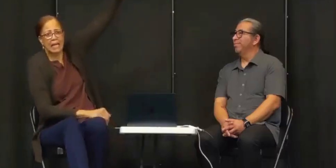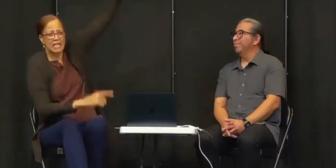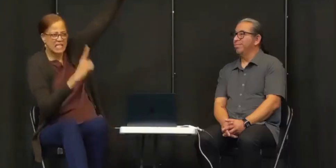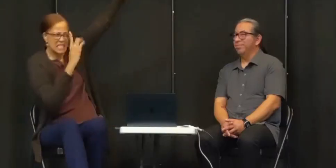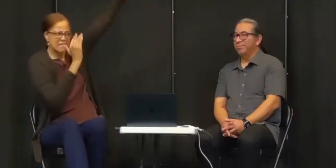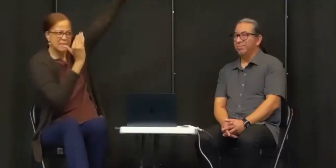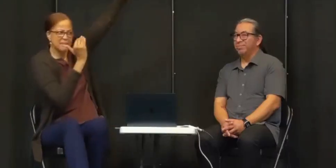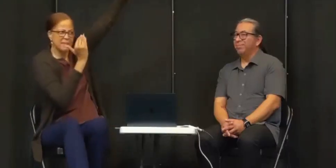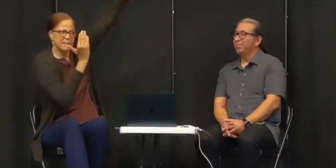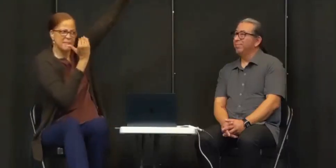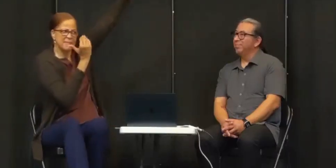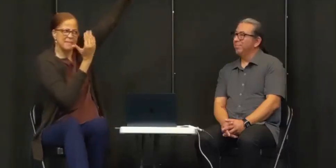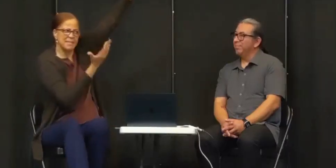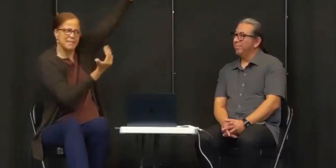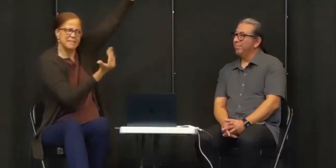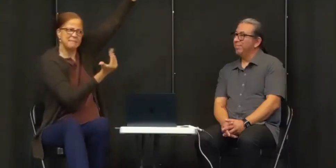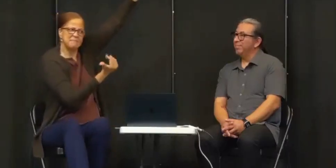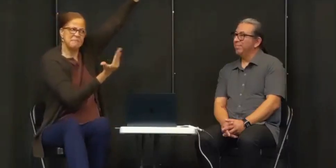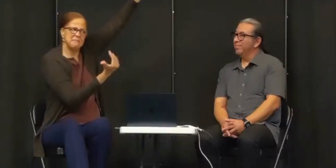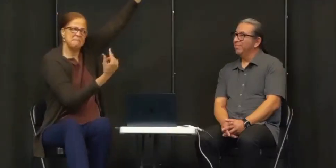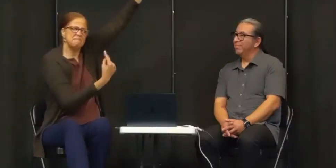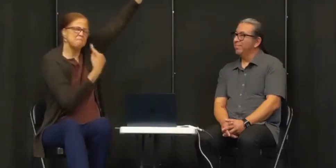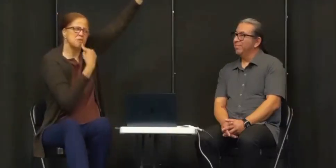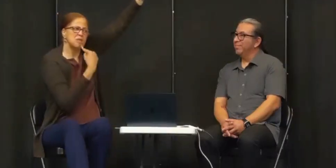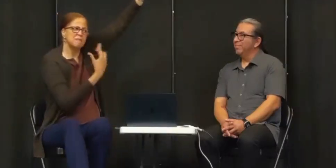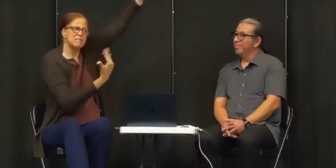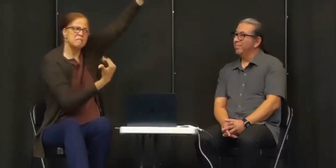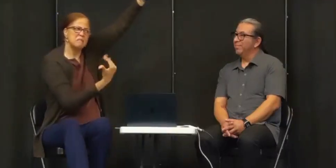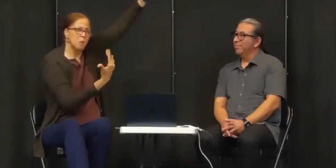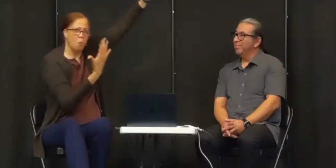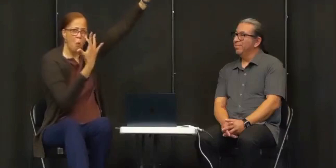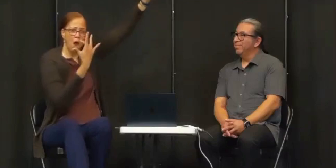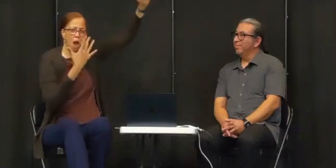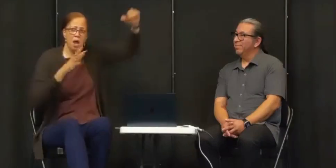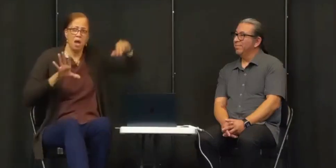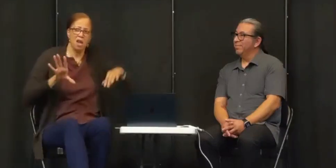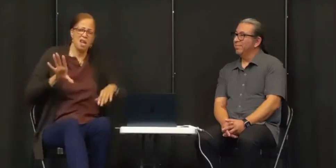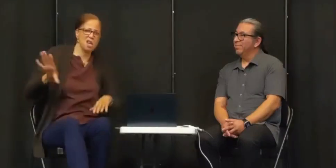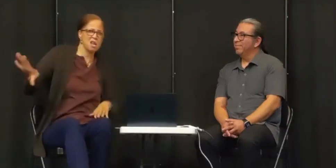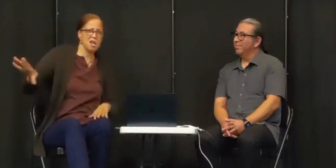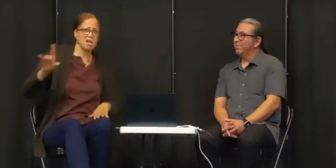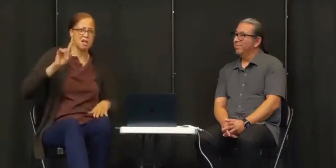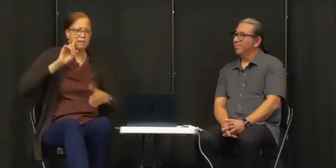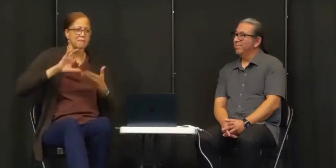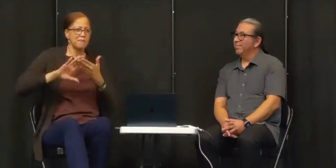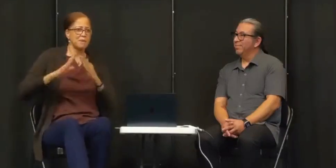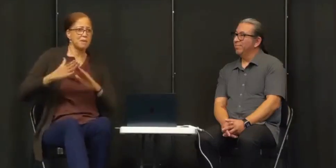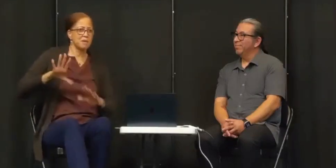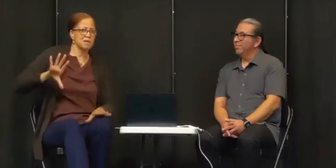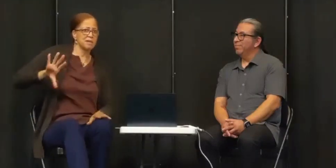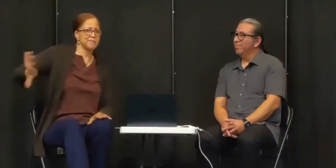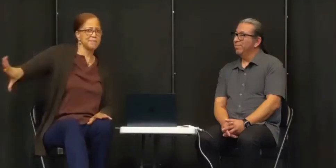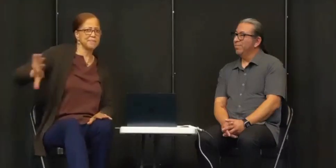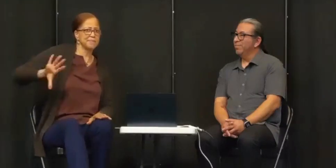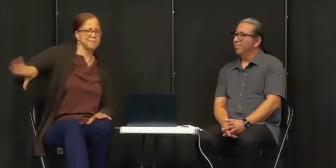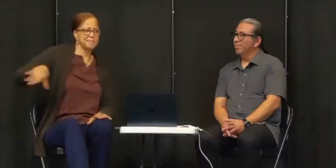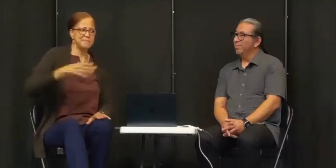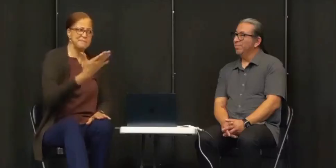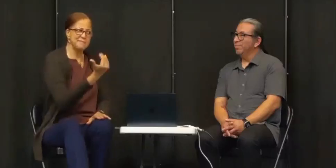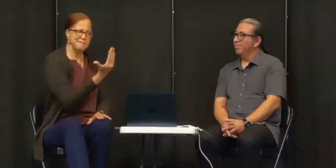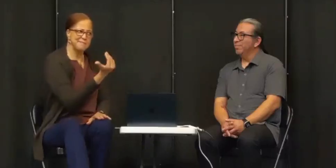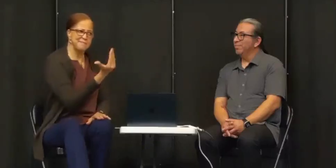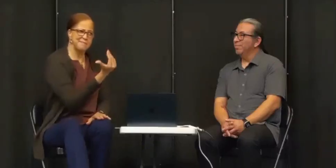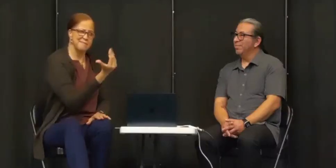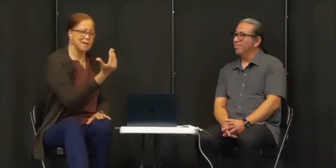then your expectations for the meeting the needs from your family are gonna be way high. Because